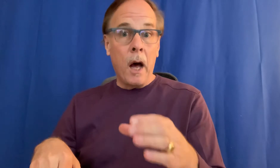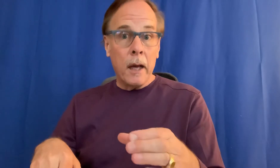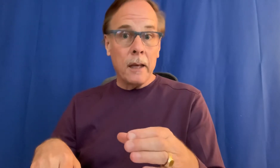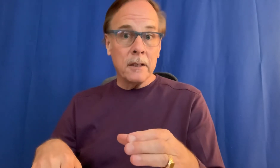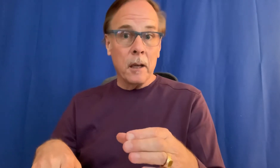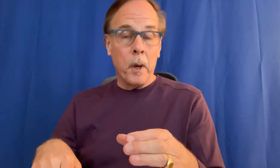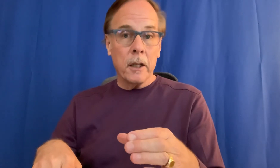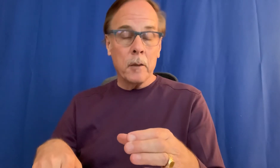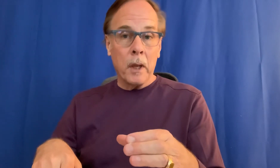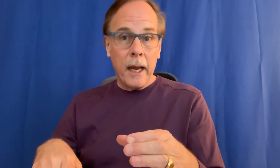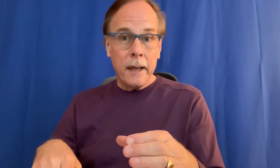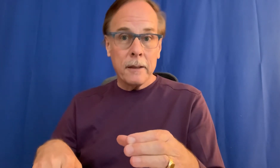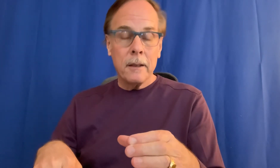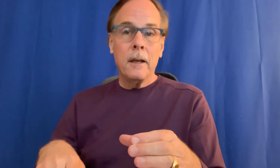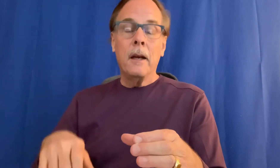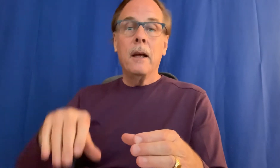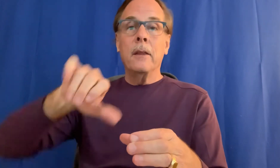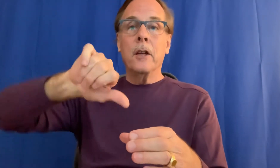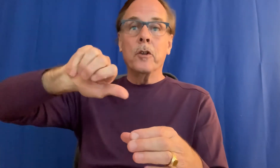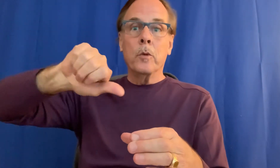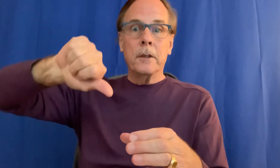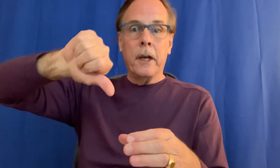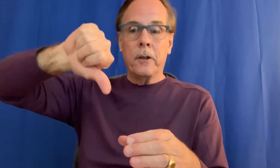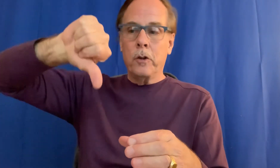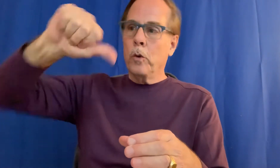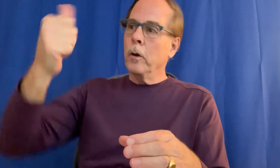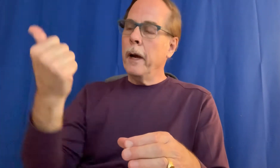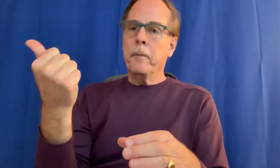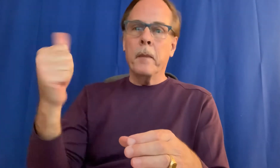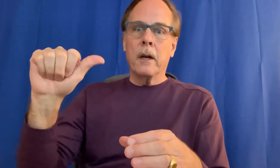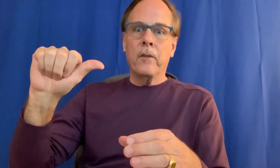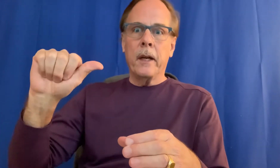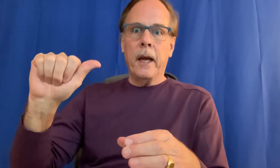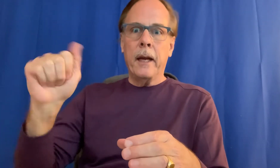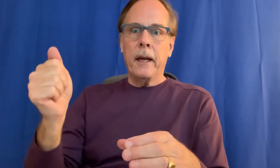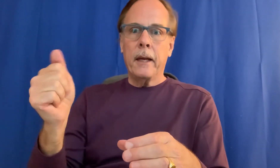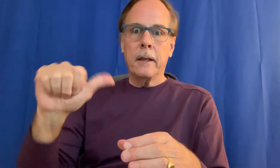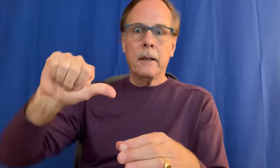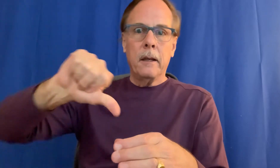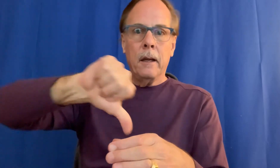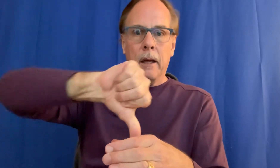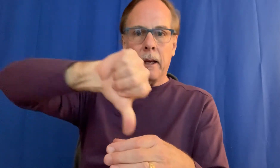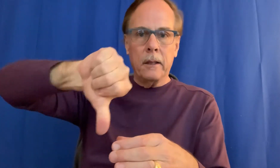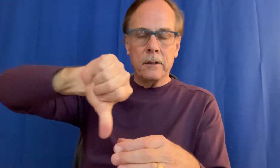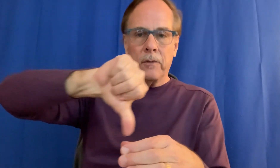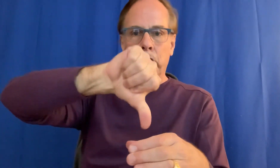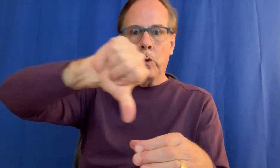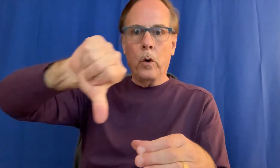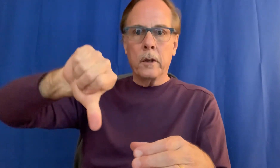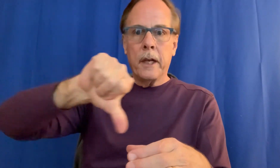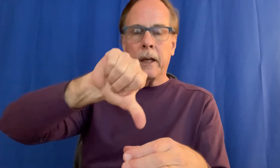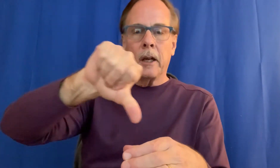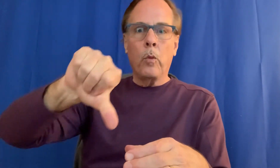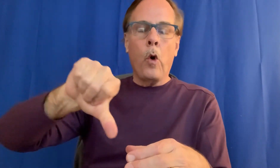as in a potted plant, and then you would take your modified A hand, and as if you are taking a